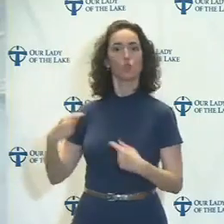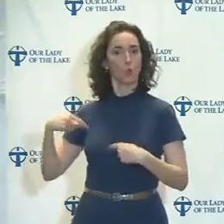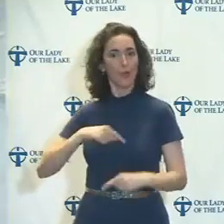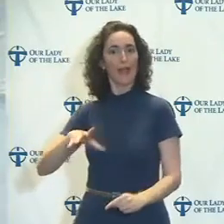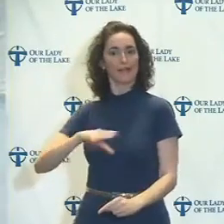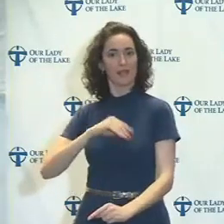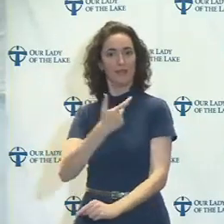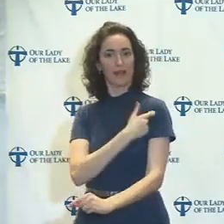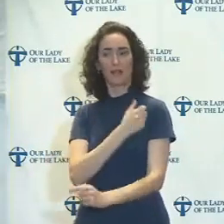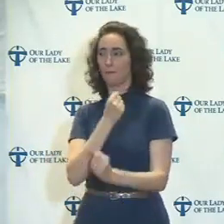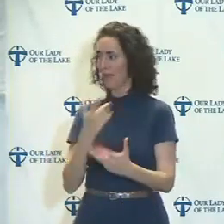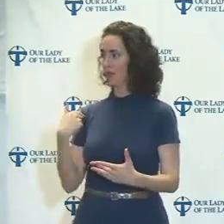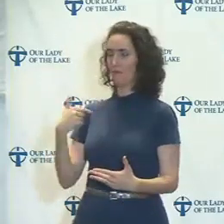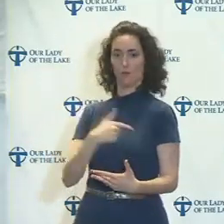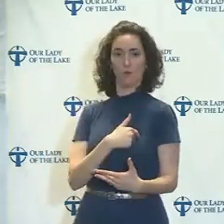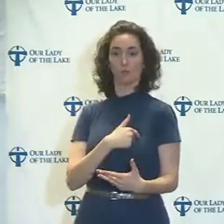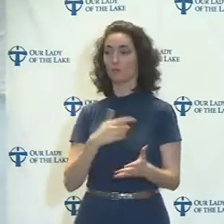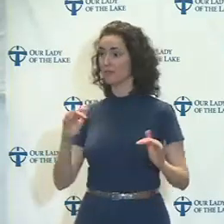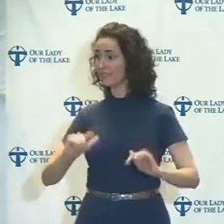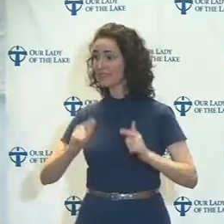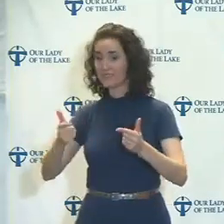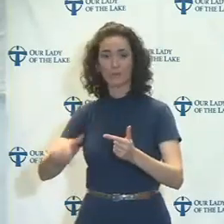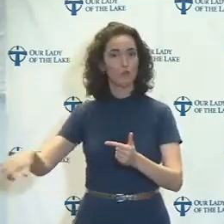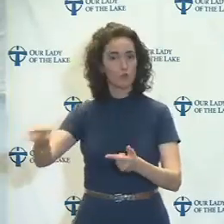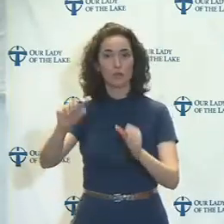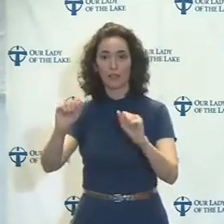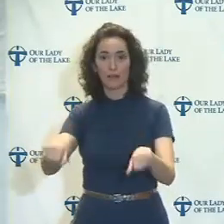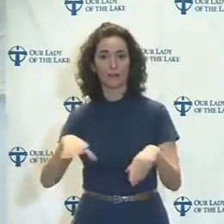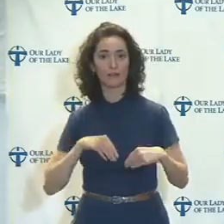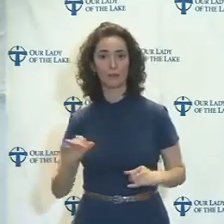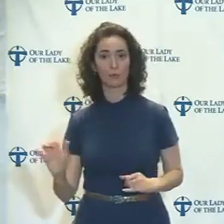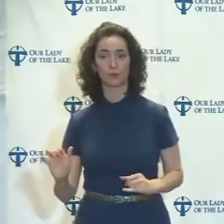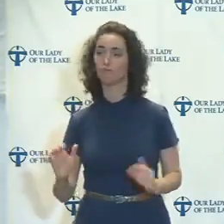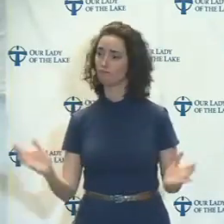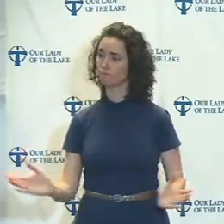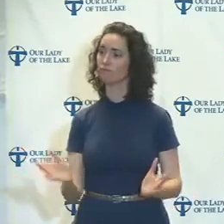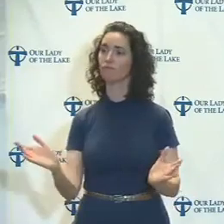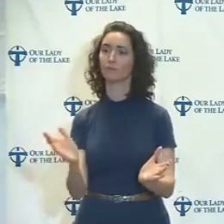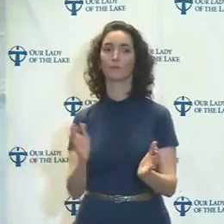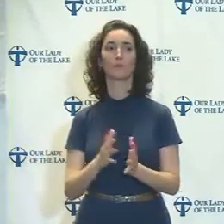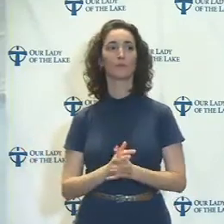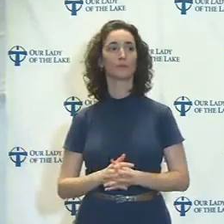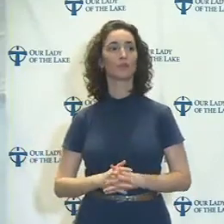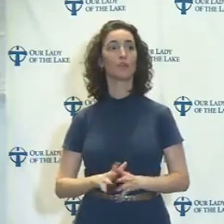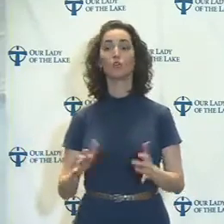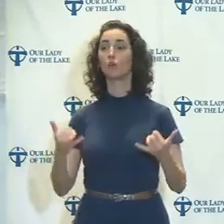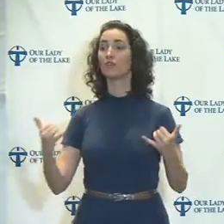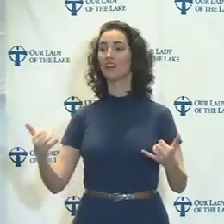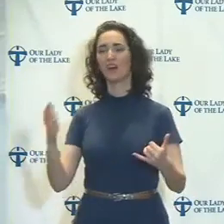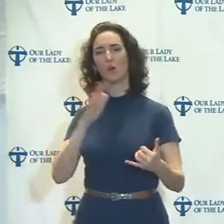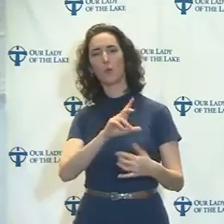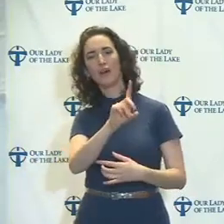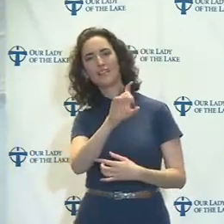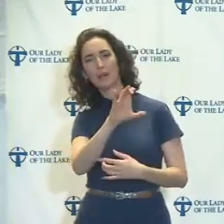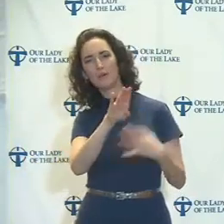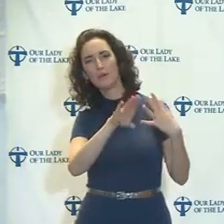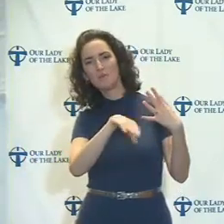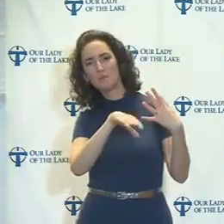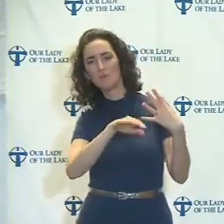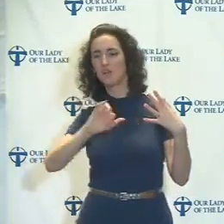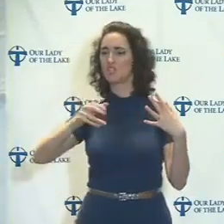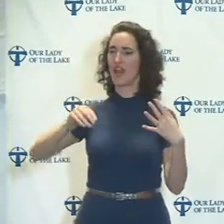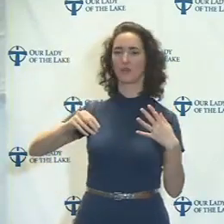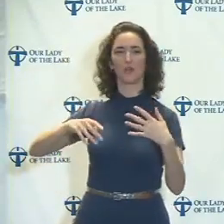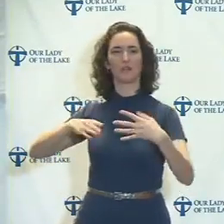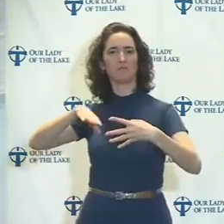vaccines. So really at this point, in, I guess, late December and early January, we started